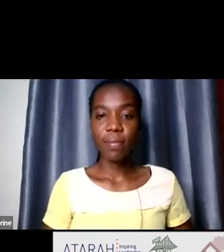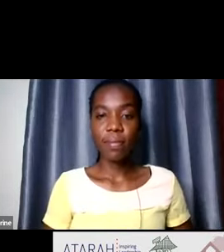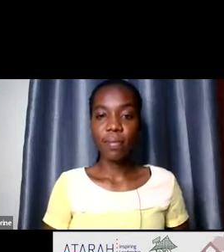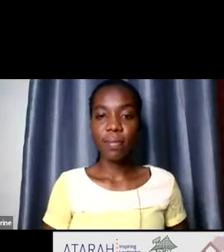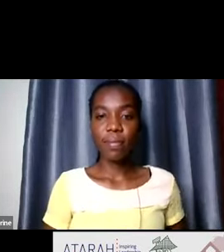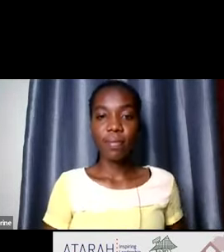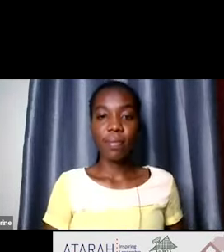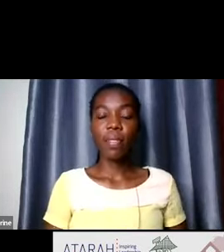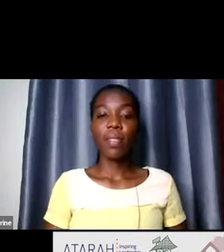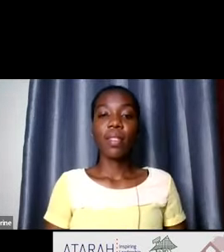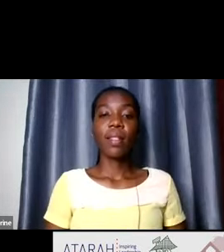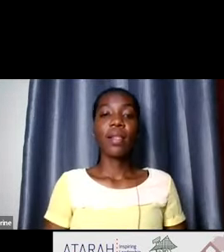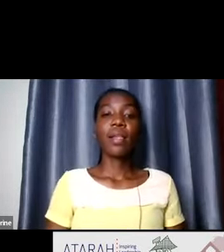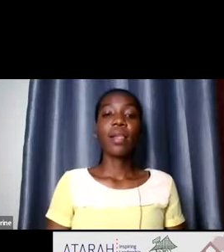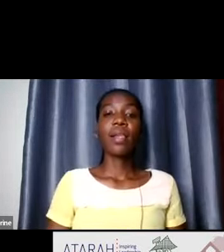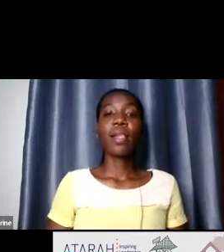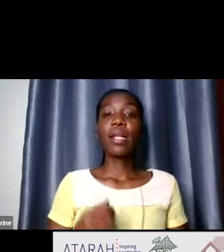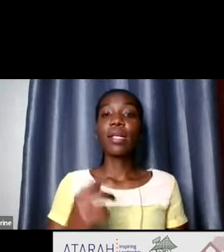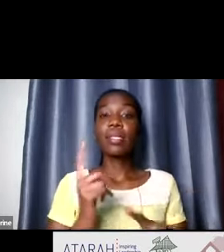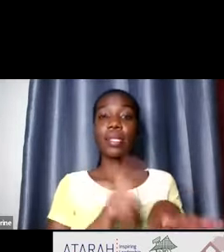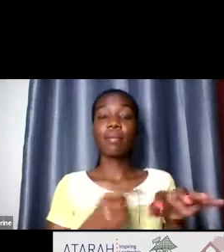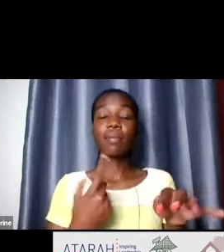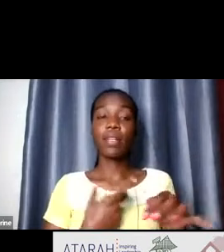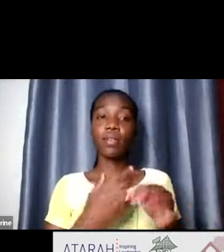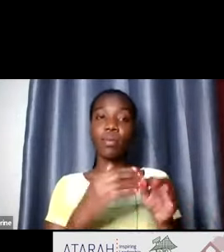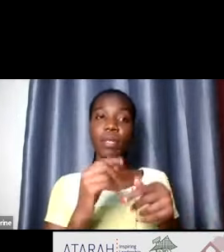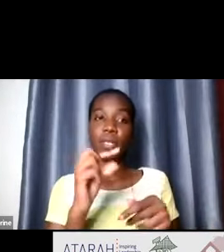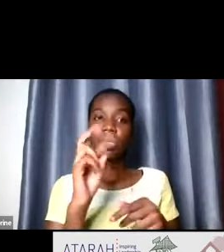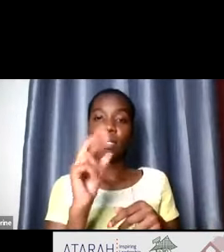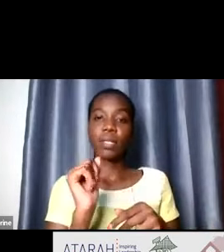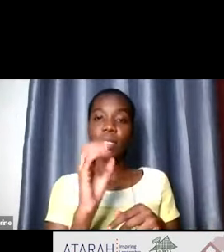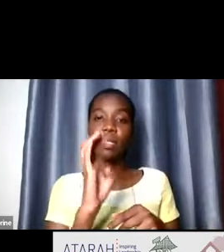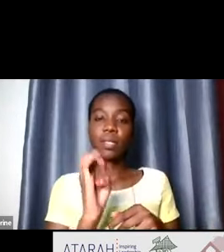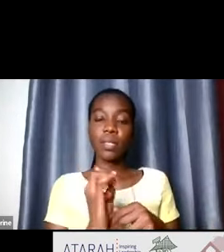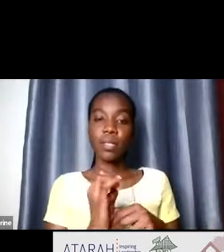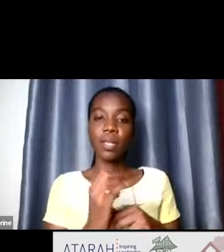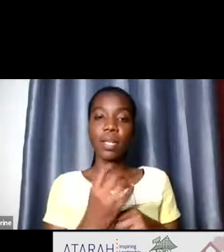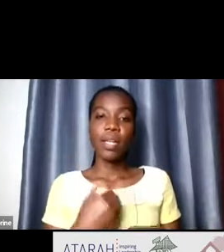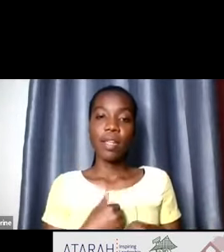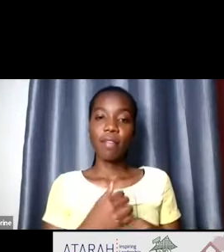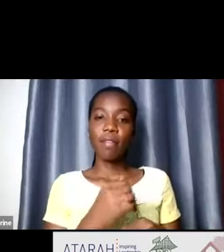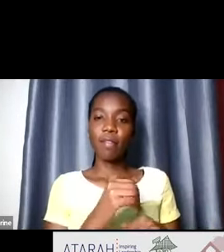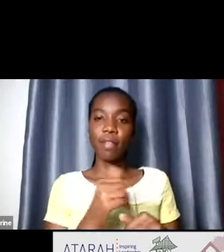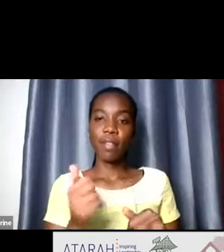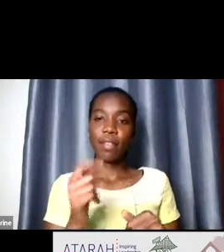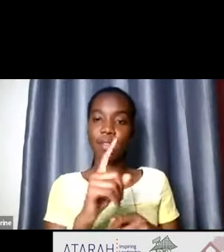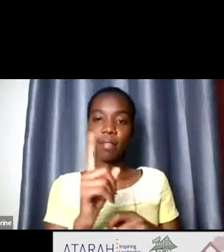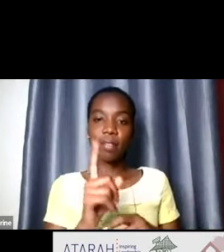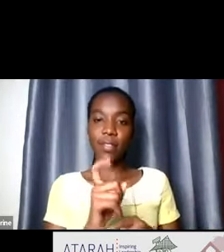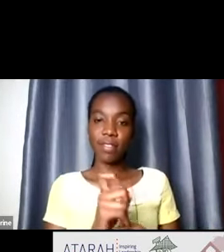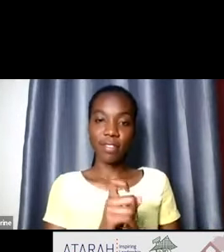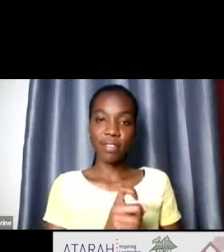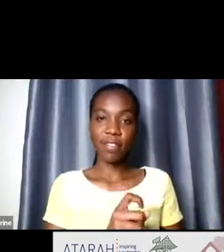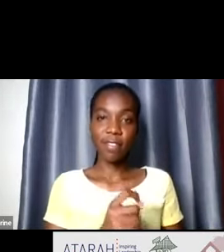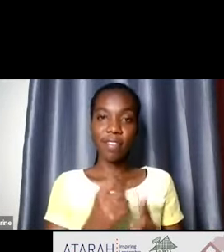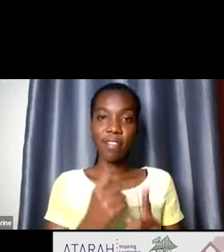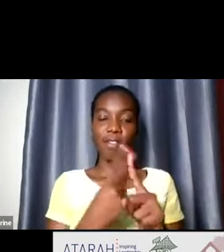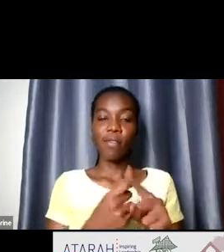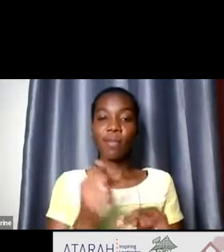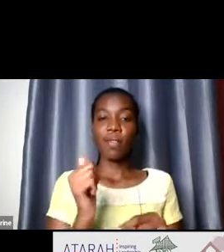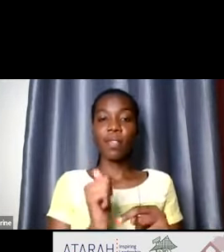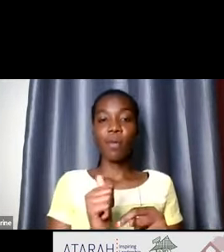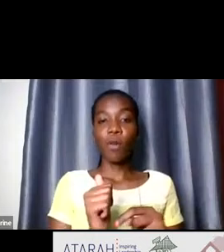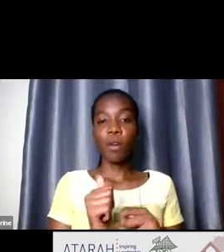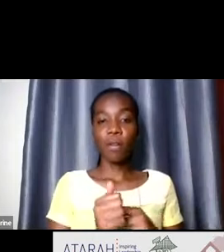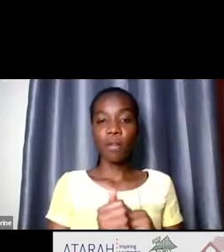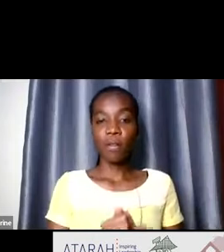Mr. Evans, as we wait for Grace, we have a question here from Samora